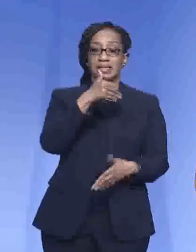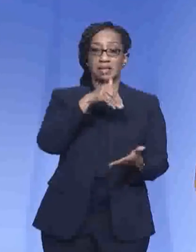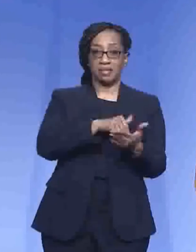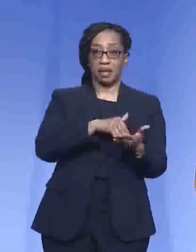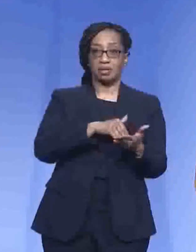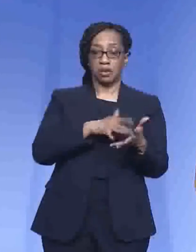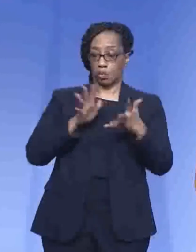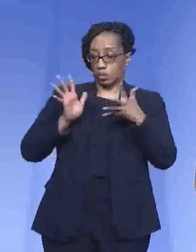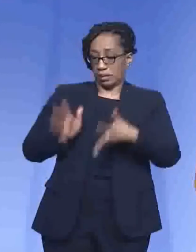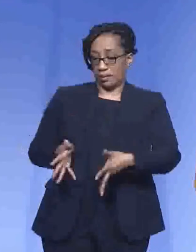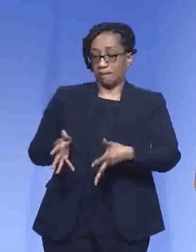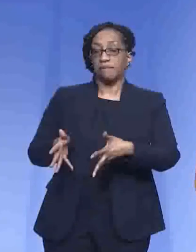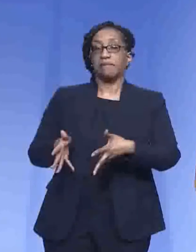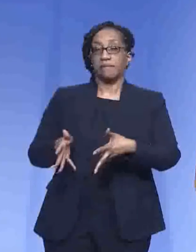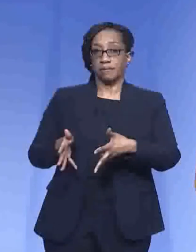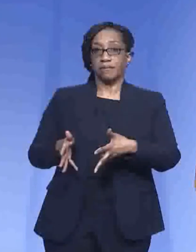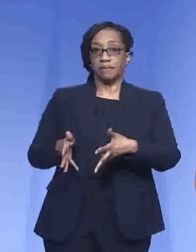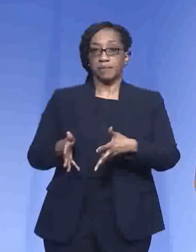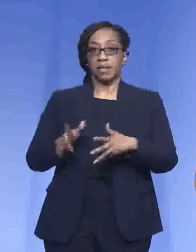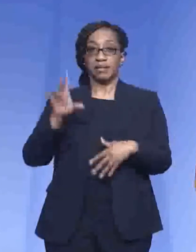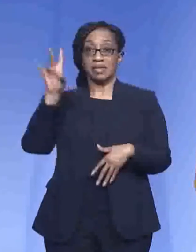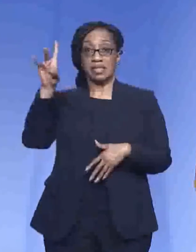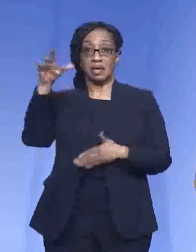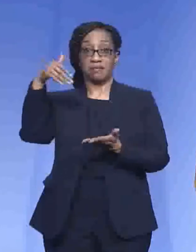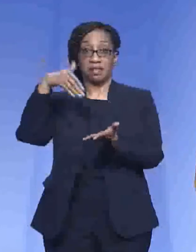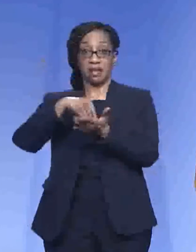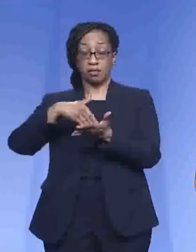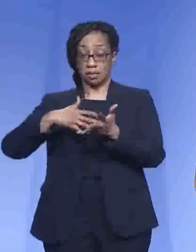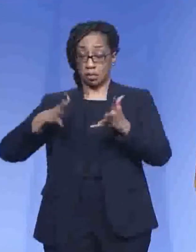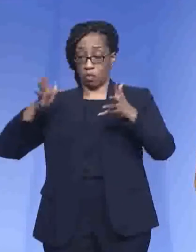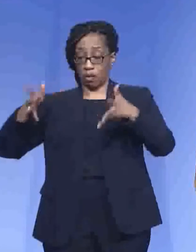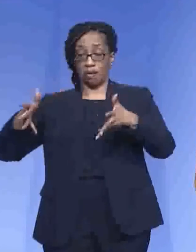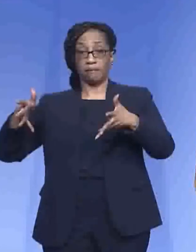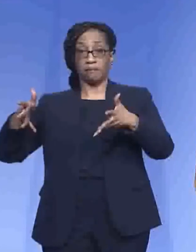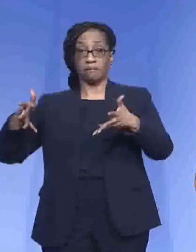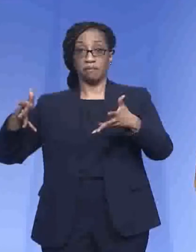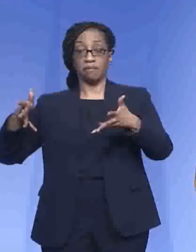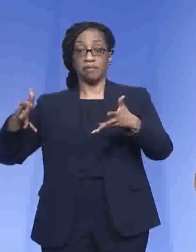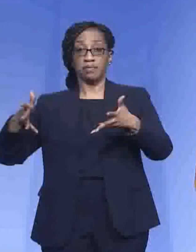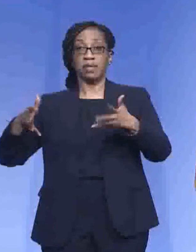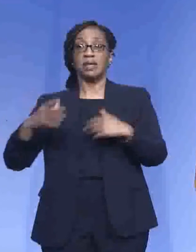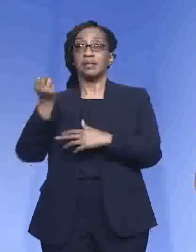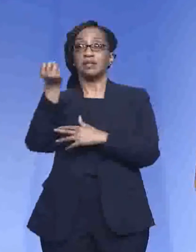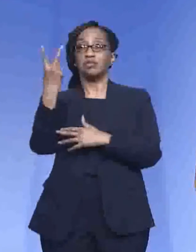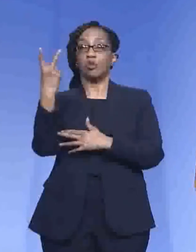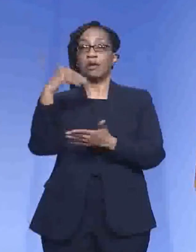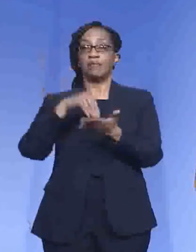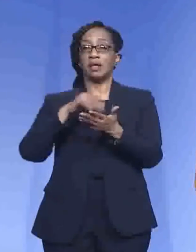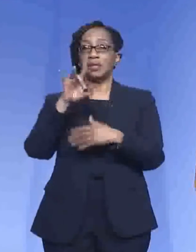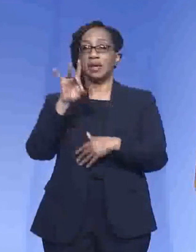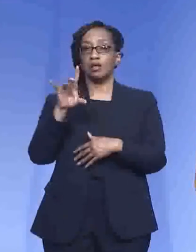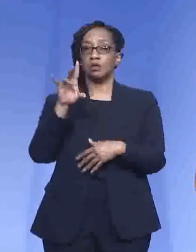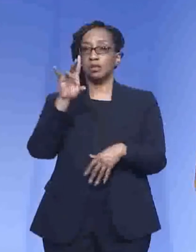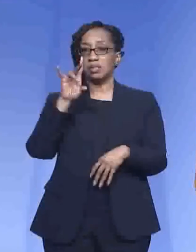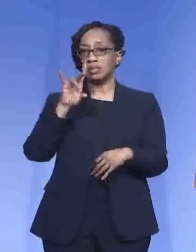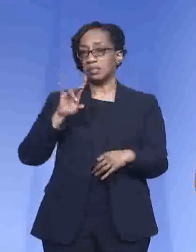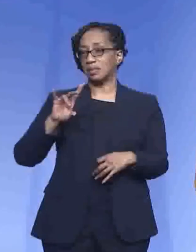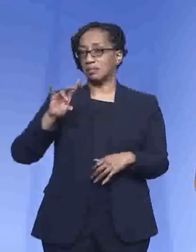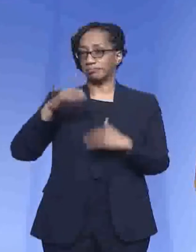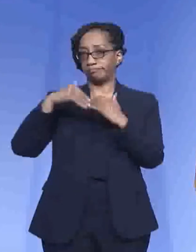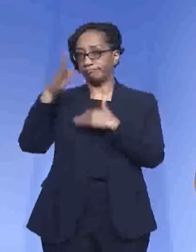end of this week. And then the 7,000 that we have on hand, and then the 12,870 second